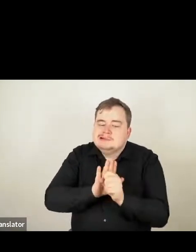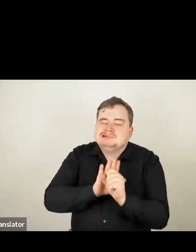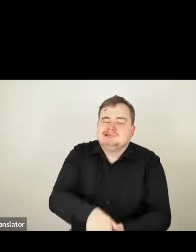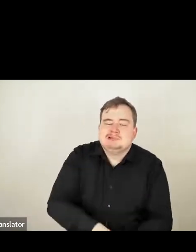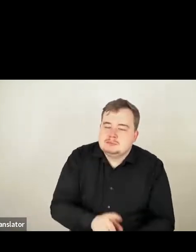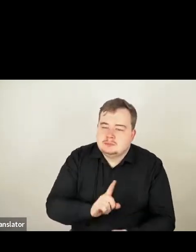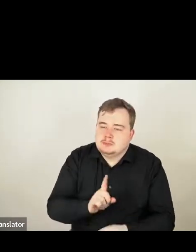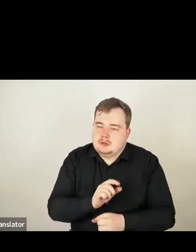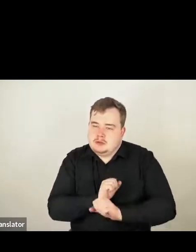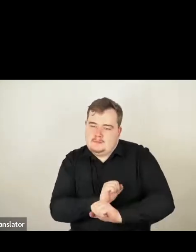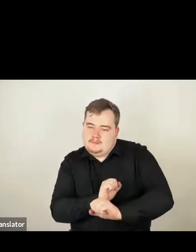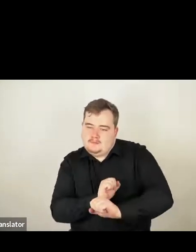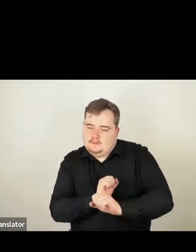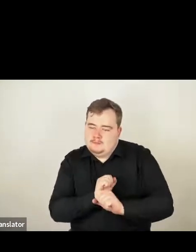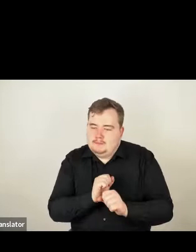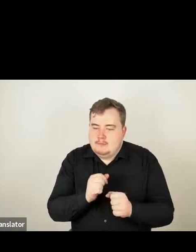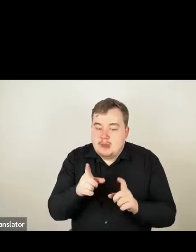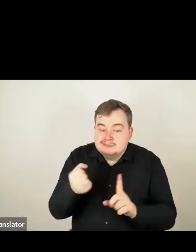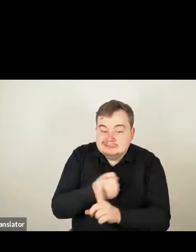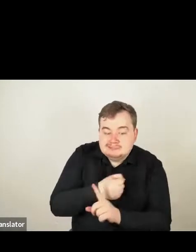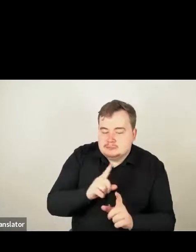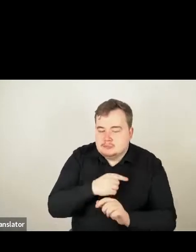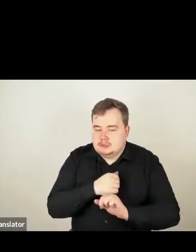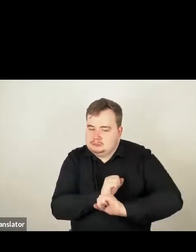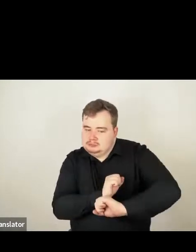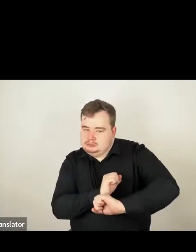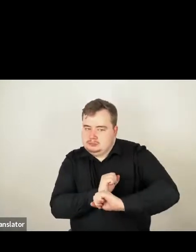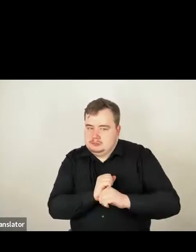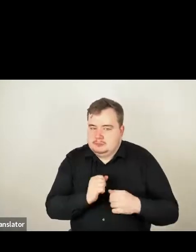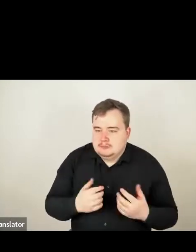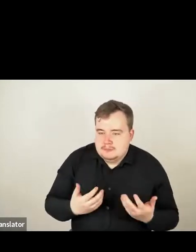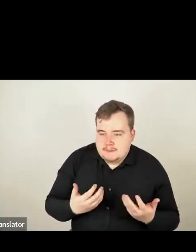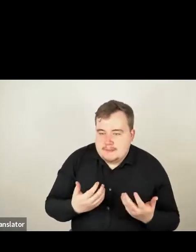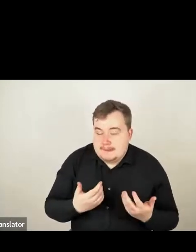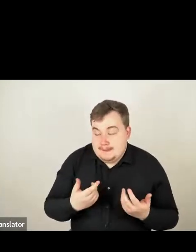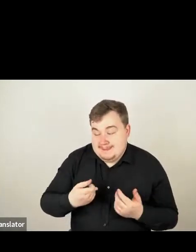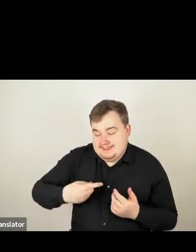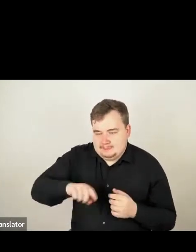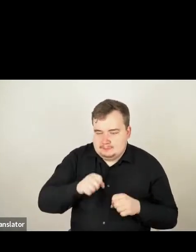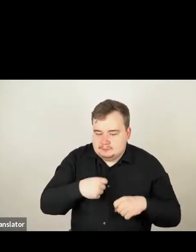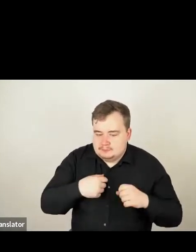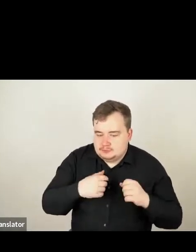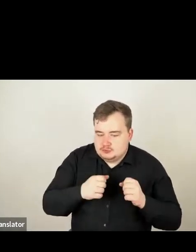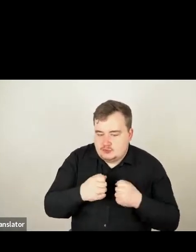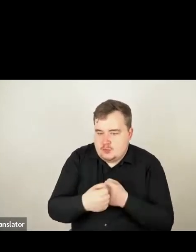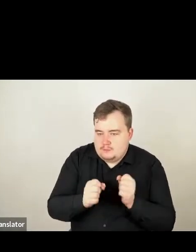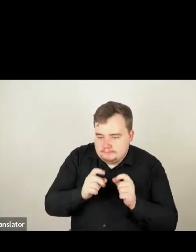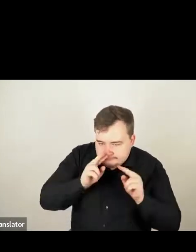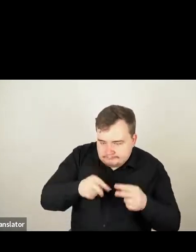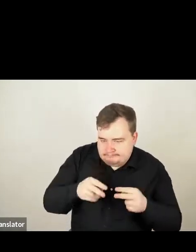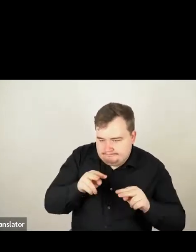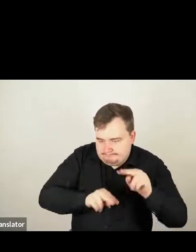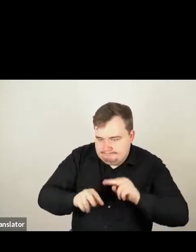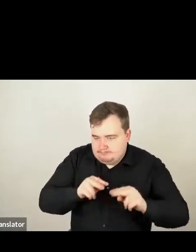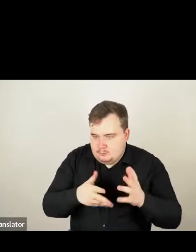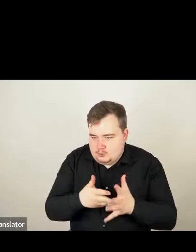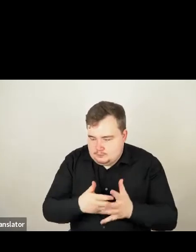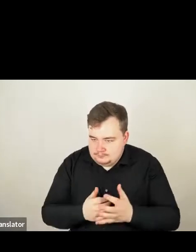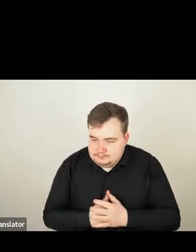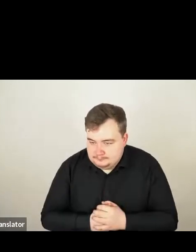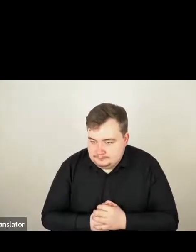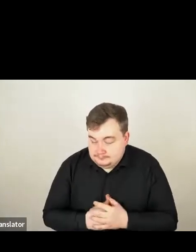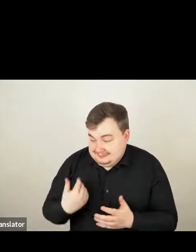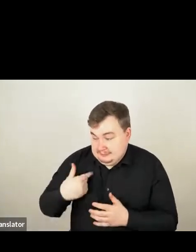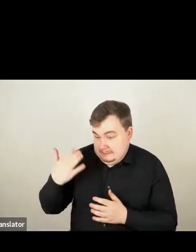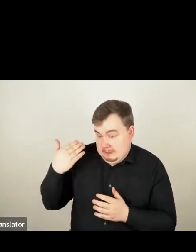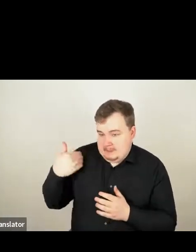special mechanism created in the past legislature, so let's say 5 years ago, in order to be more focused